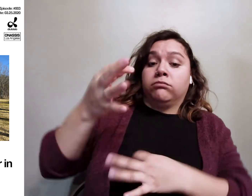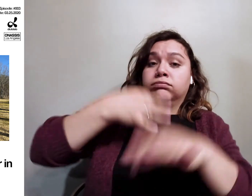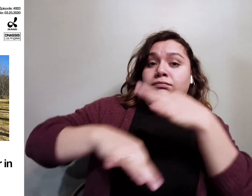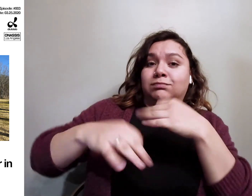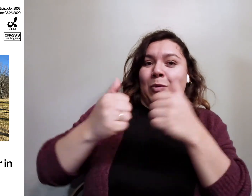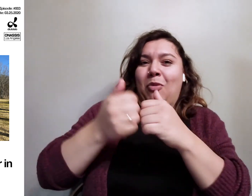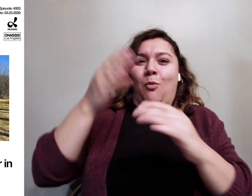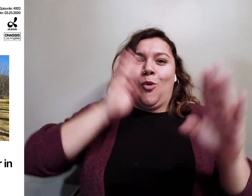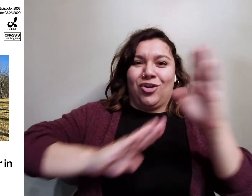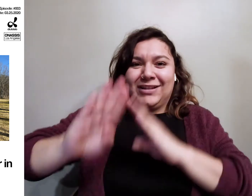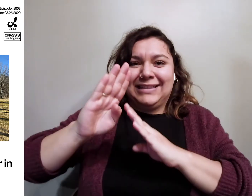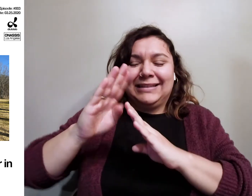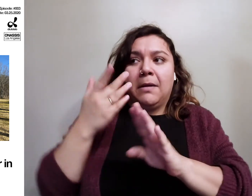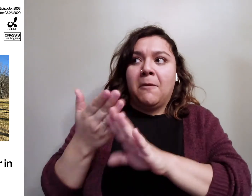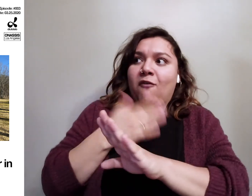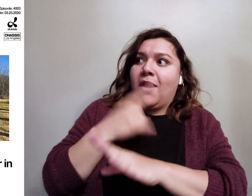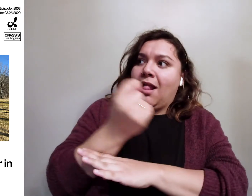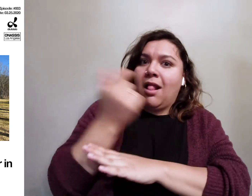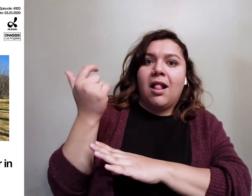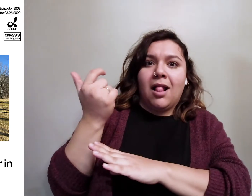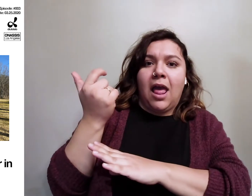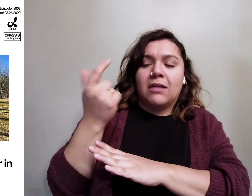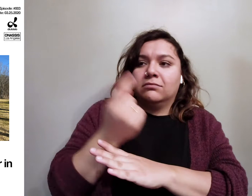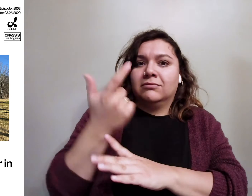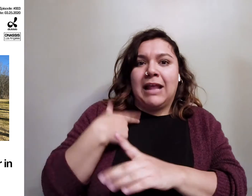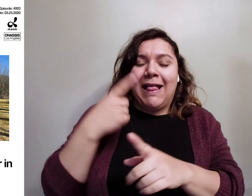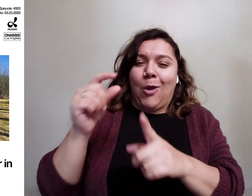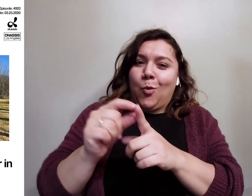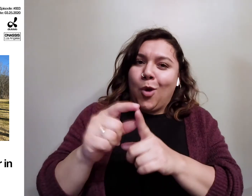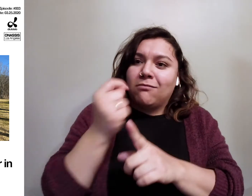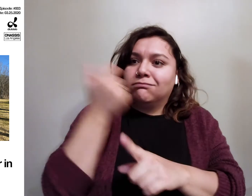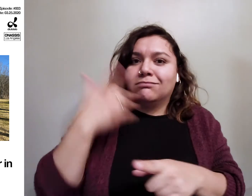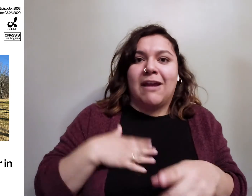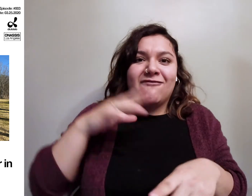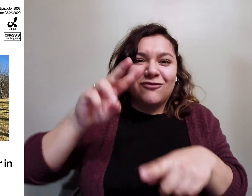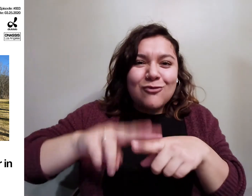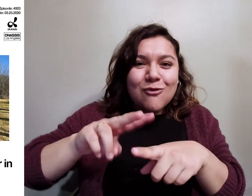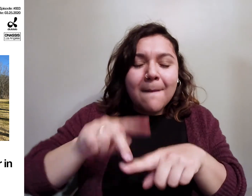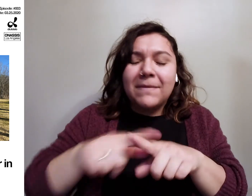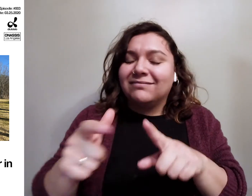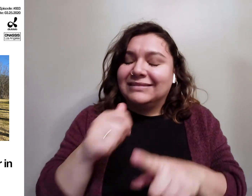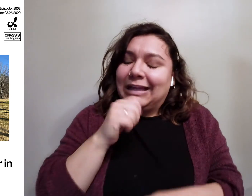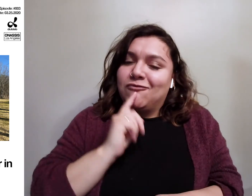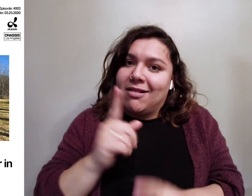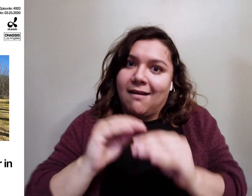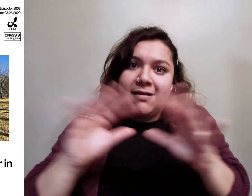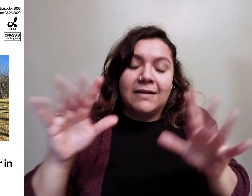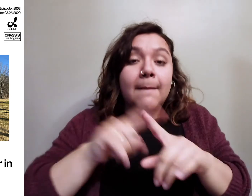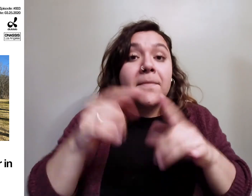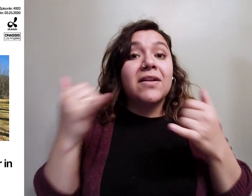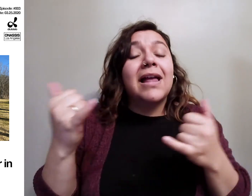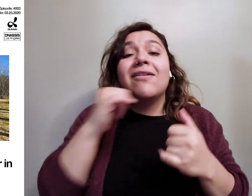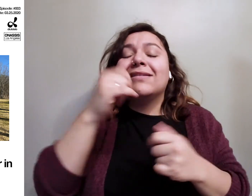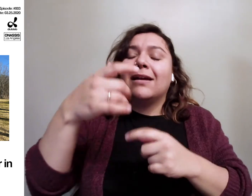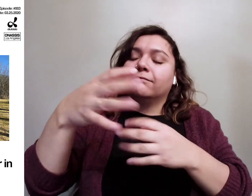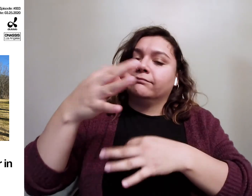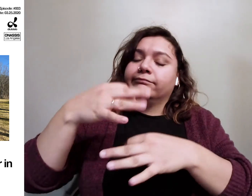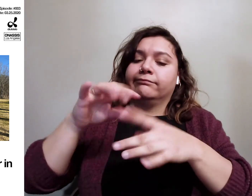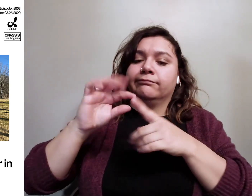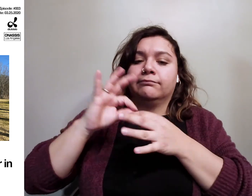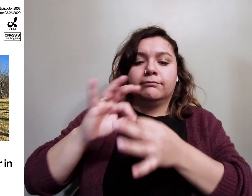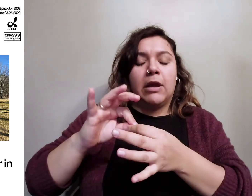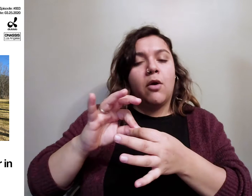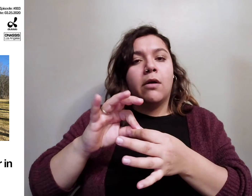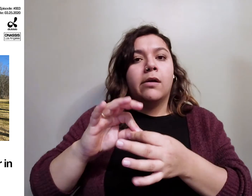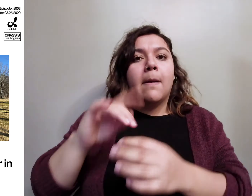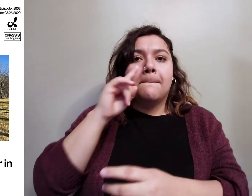I go back to, you can't do that all day long. So, well, what are you going to do? This stuff needs to be cleaned. And you